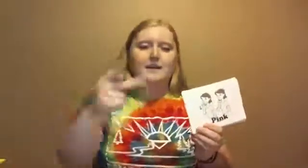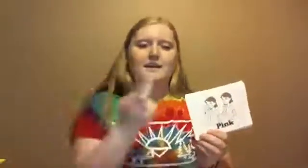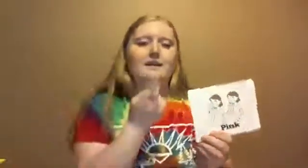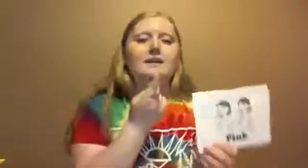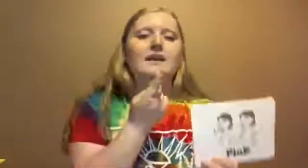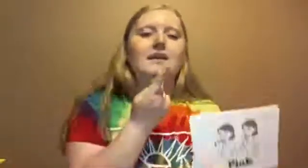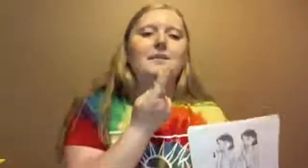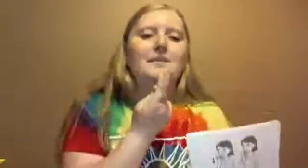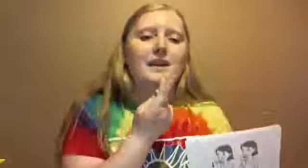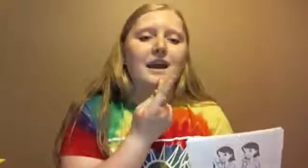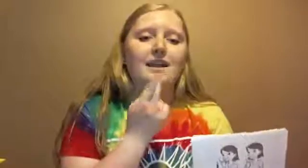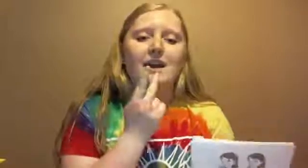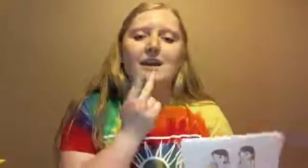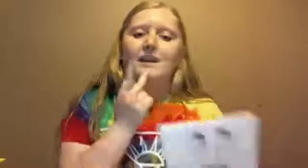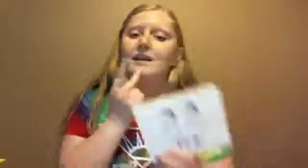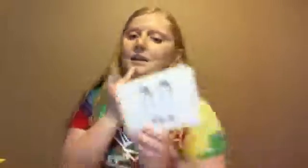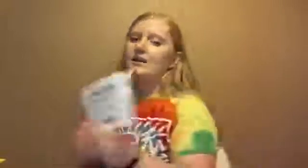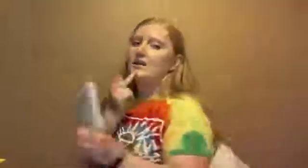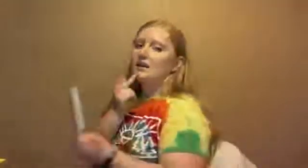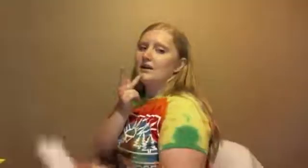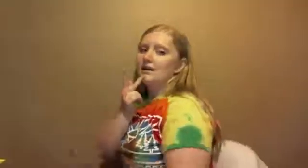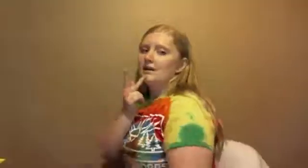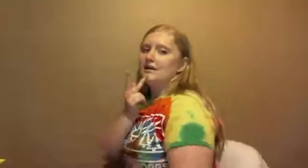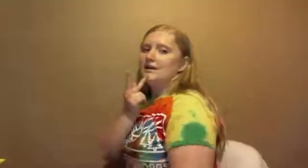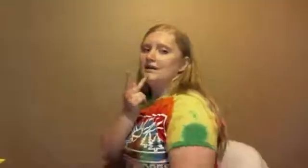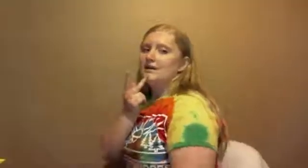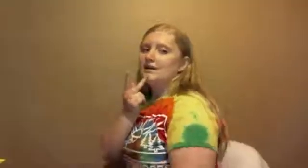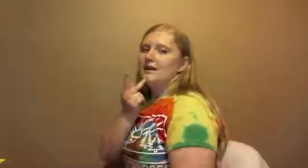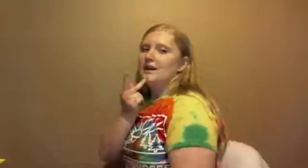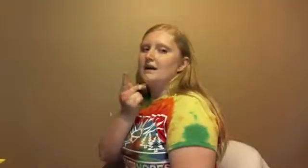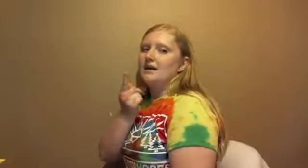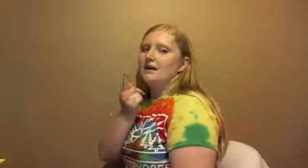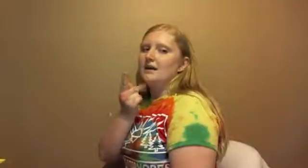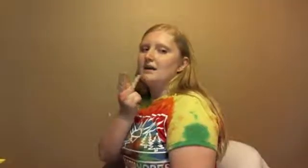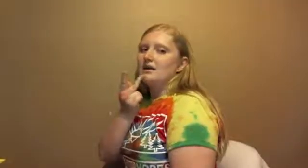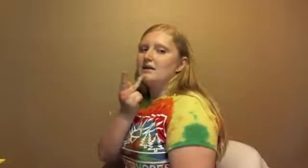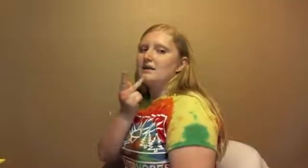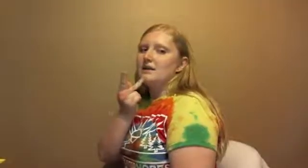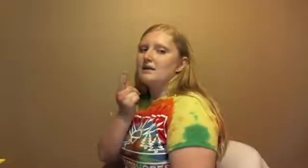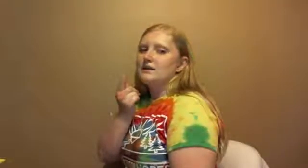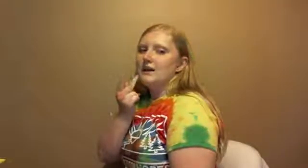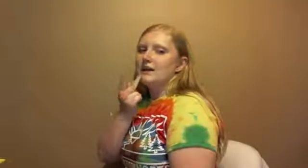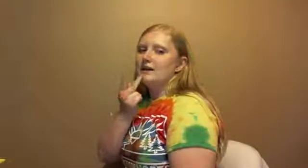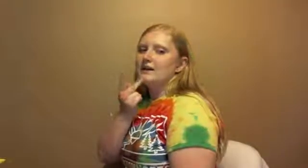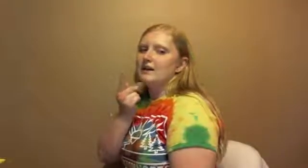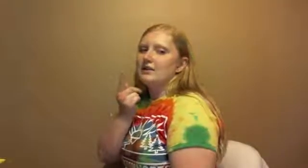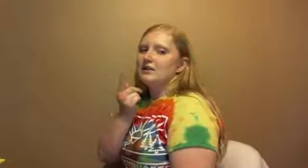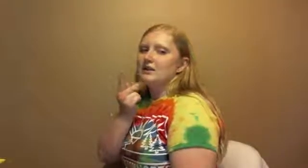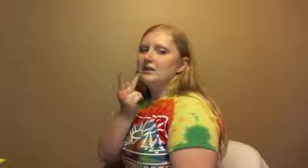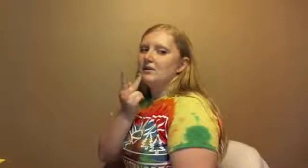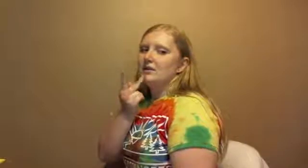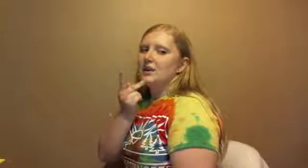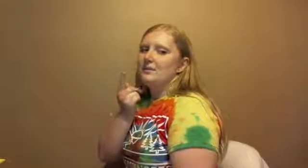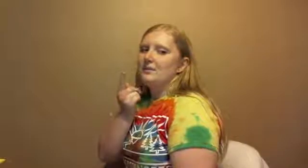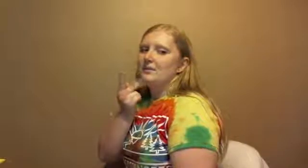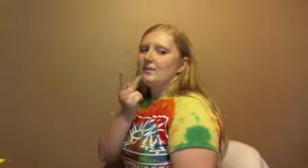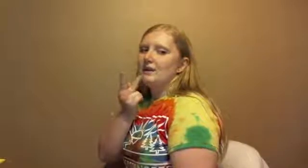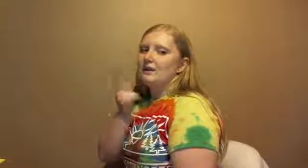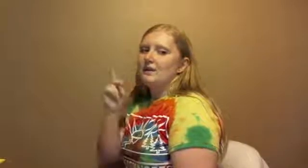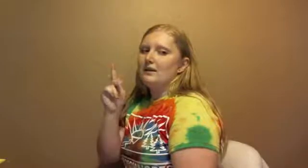this. And then I'm going to go to the side so you can see it. You just kind of tickle your chin with your